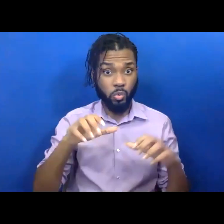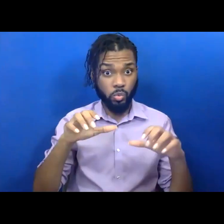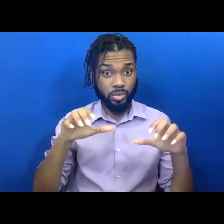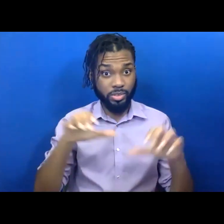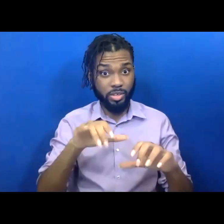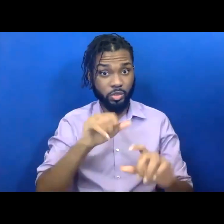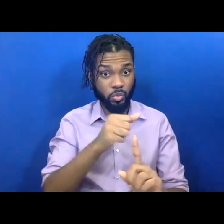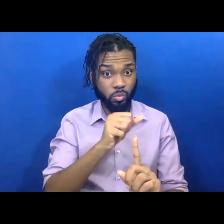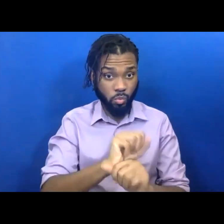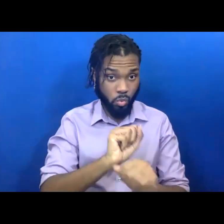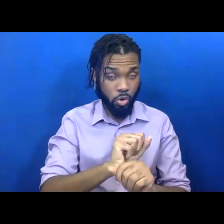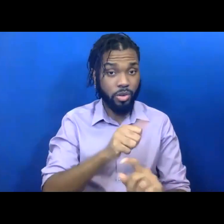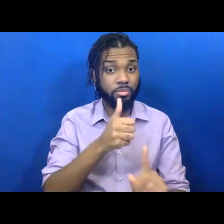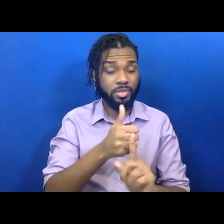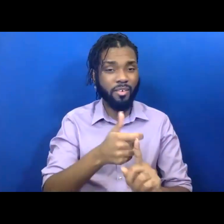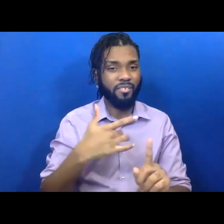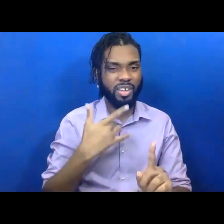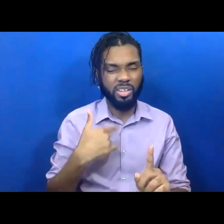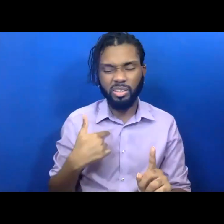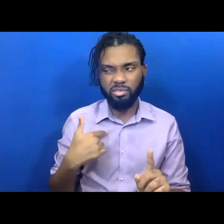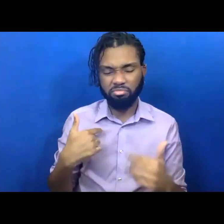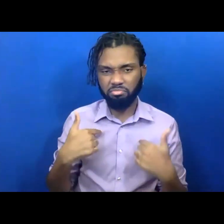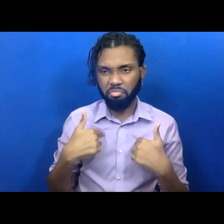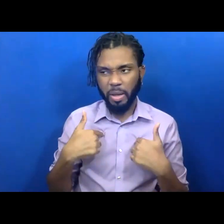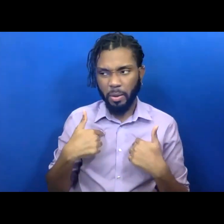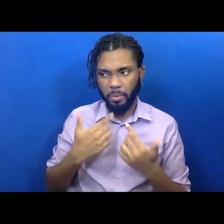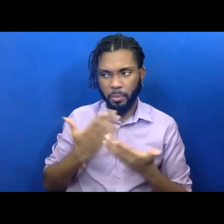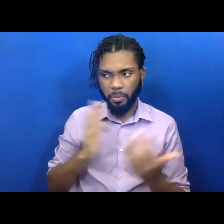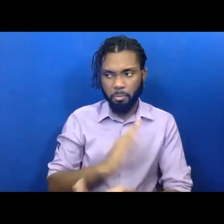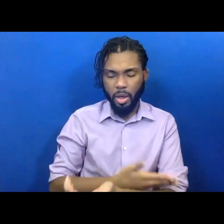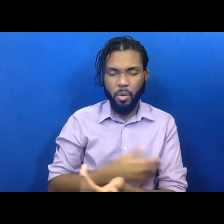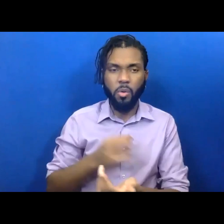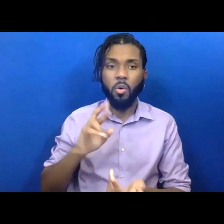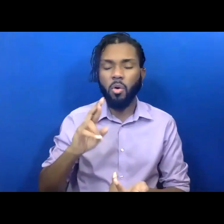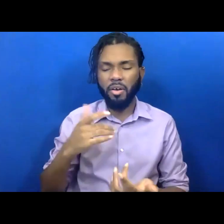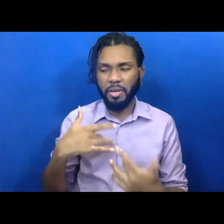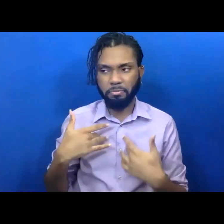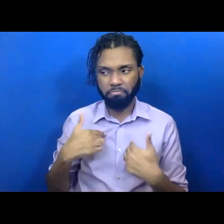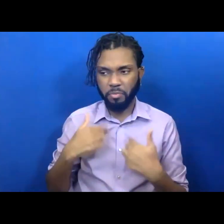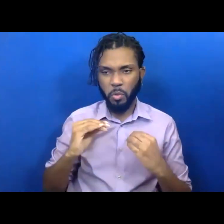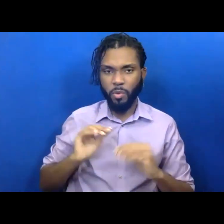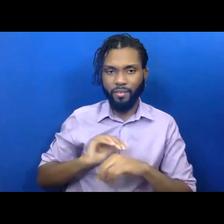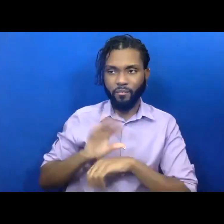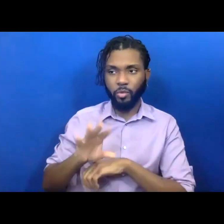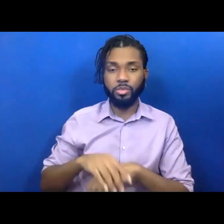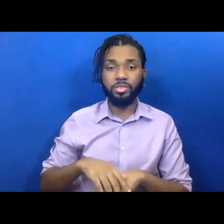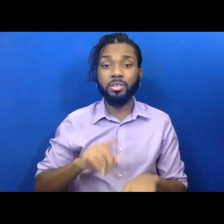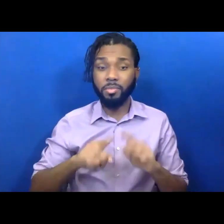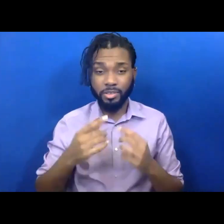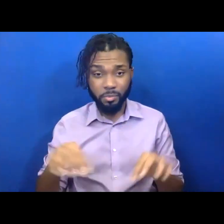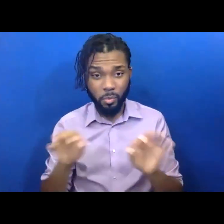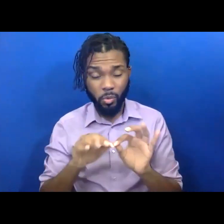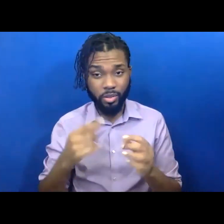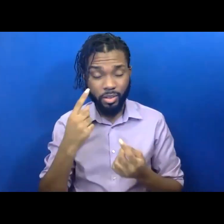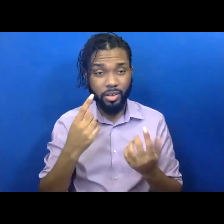to, well, I don't have power. I don't have any influence. And I think one thing that I want us all to think about is that again,